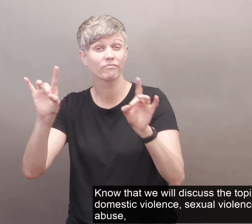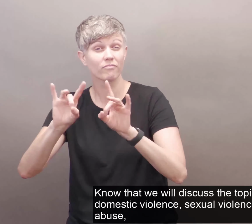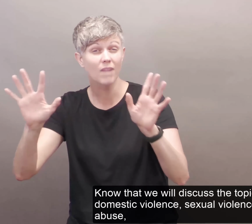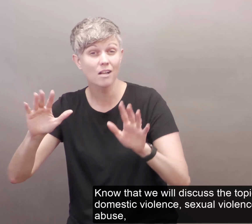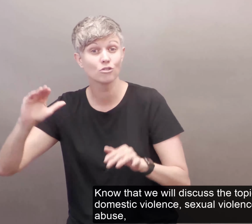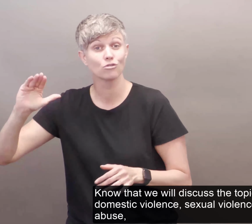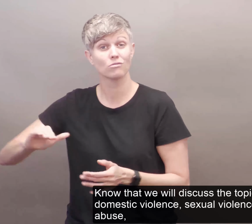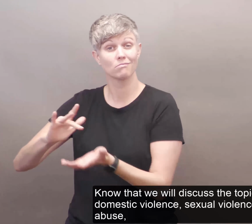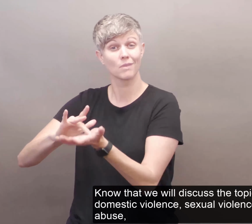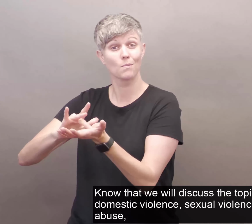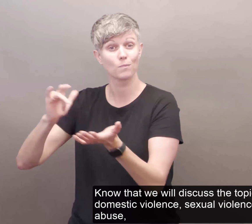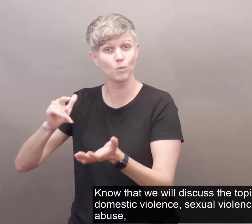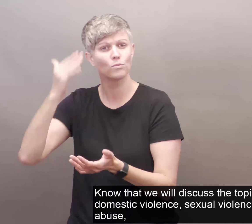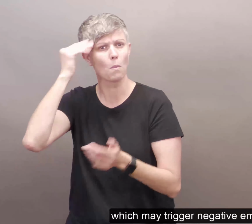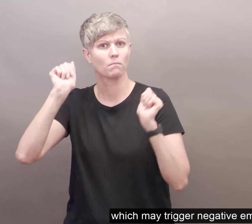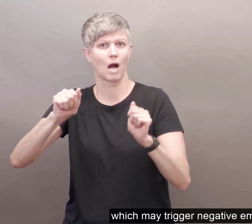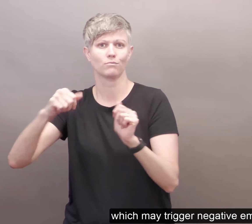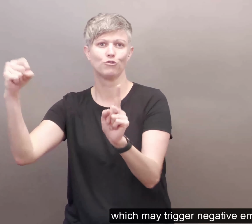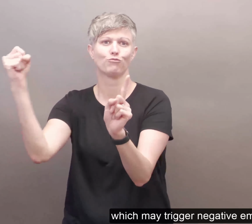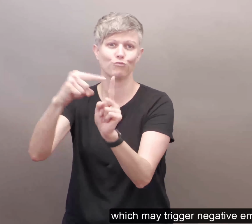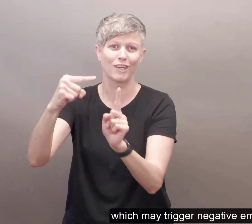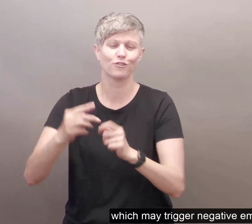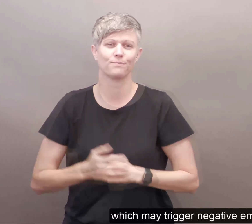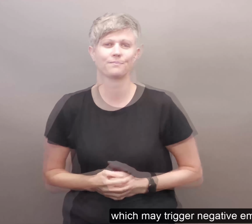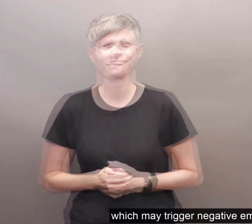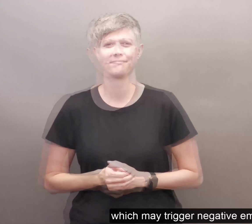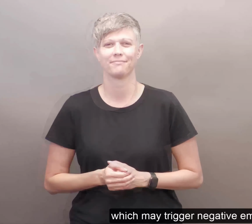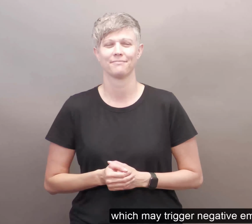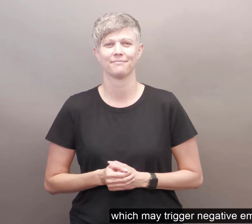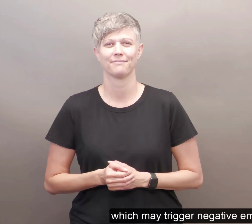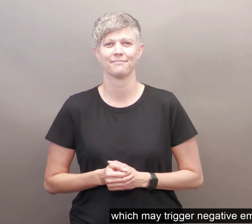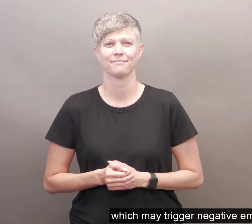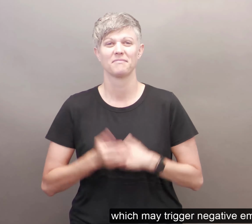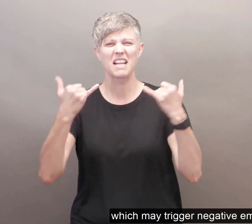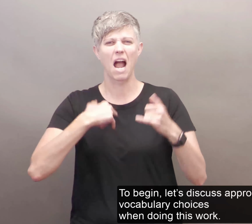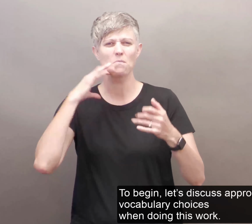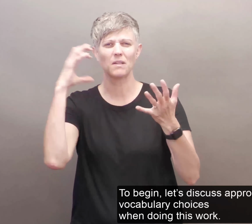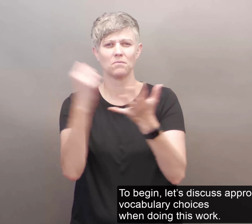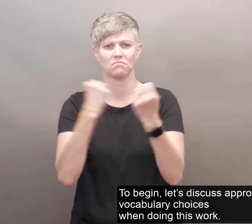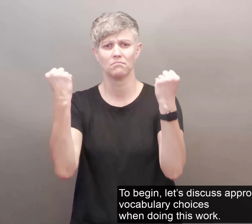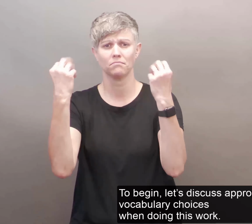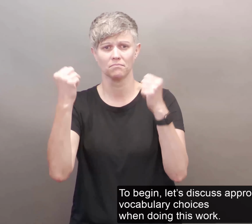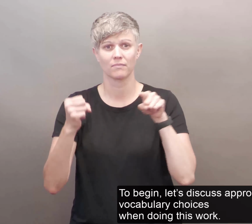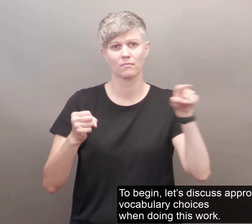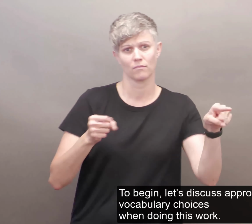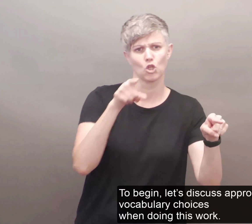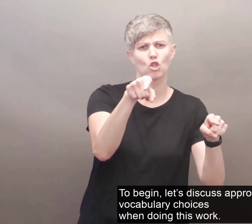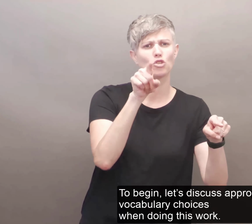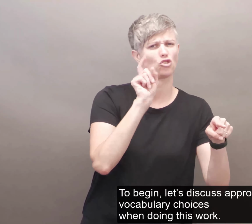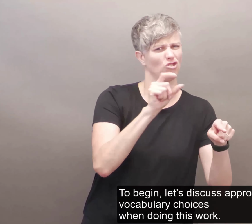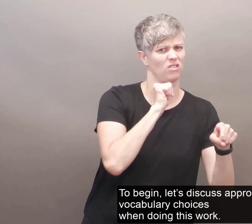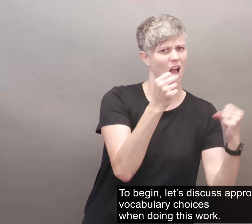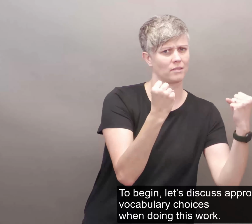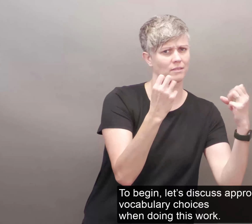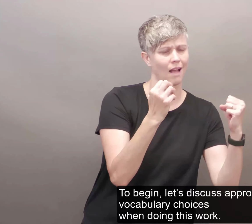sexual violence, and child abuse, which may trigger negative emotions. To begin, let's discuss appropriate vocabulary